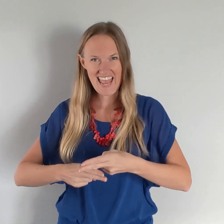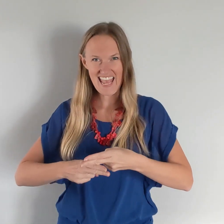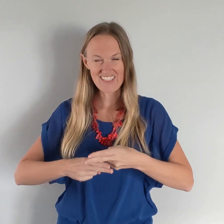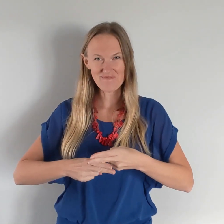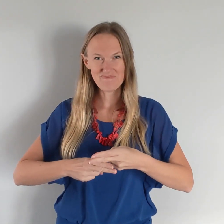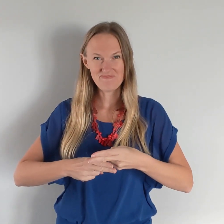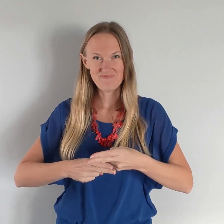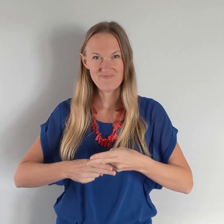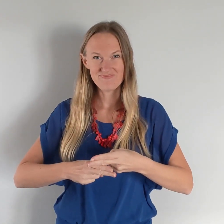name.